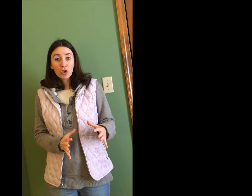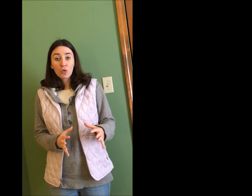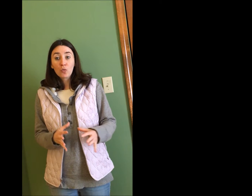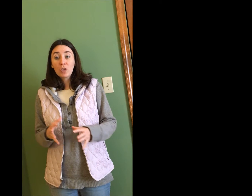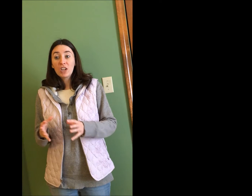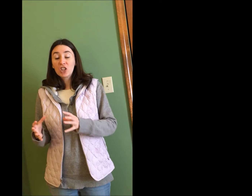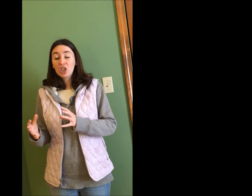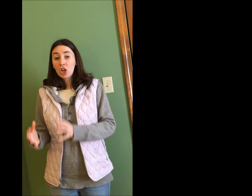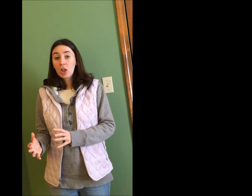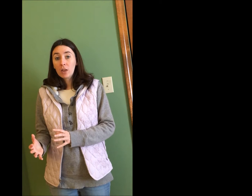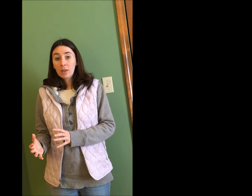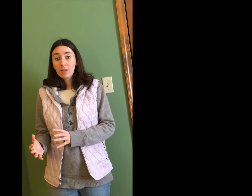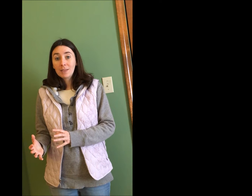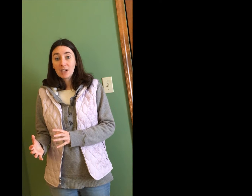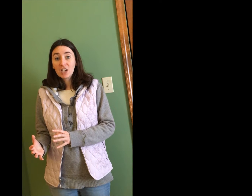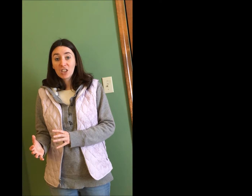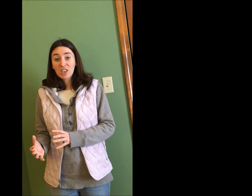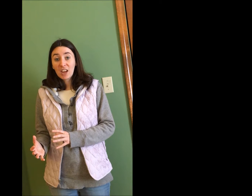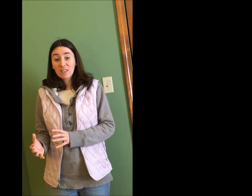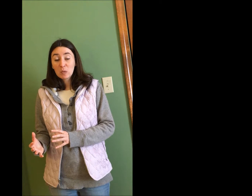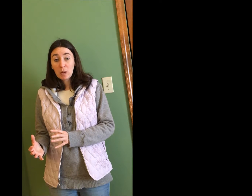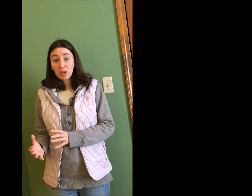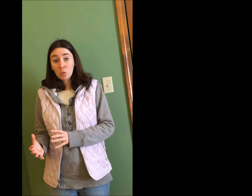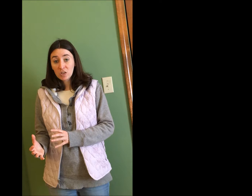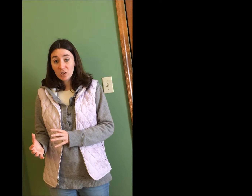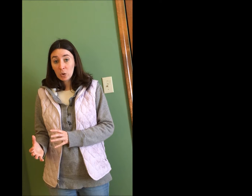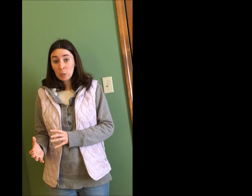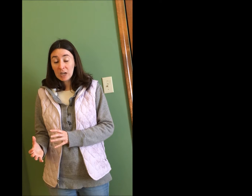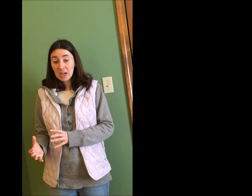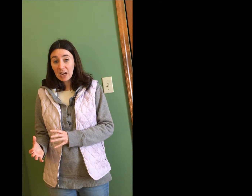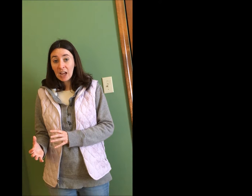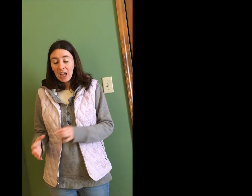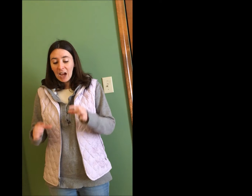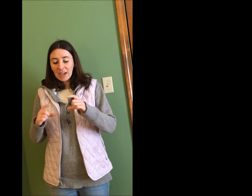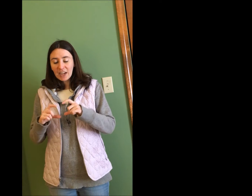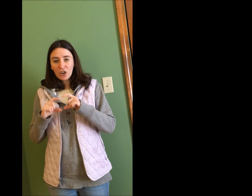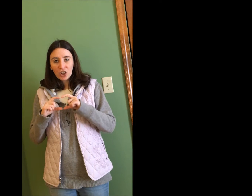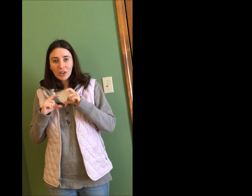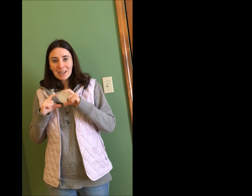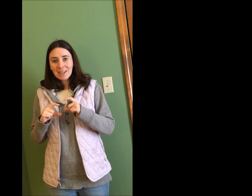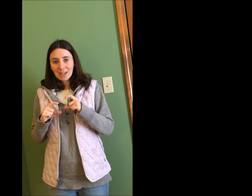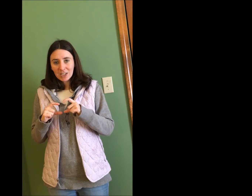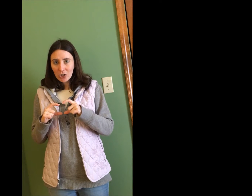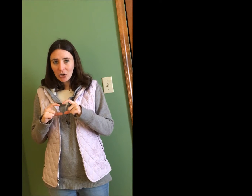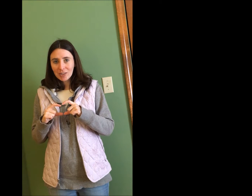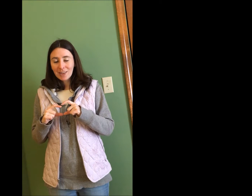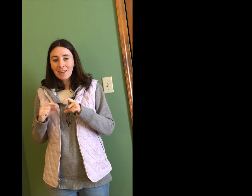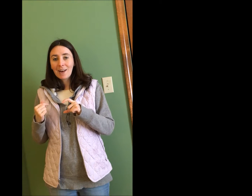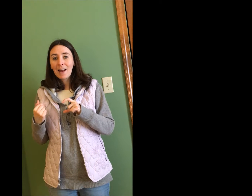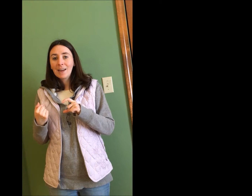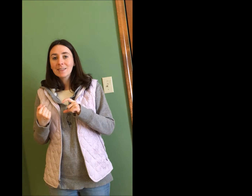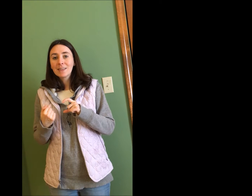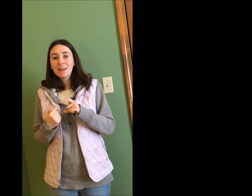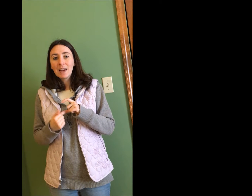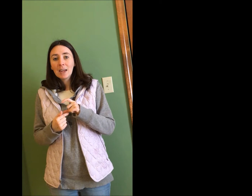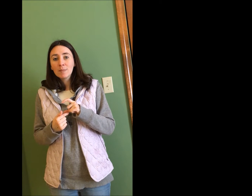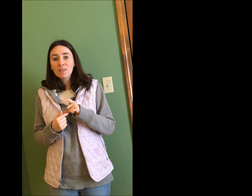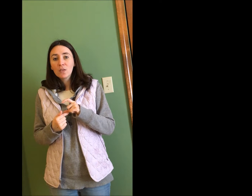children reach the stage that they have spelling words in their reading, I carry along index cards that has the names of the